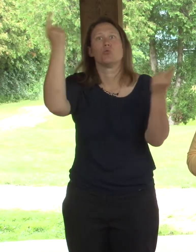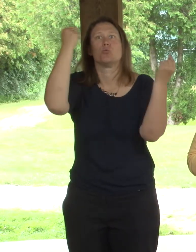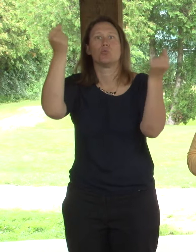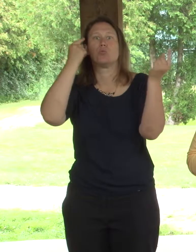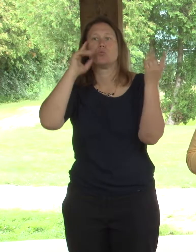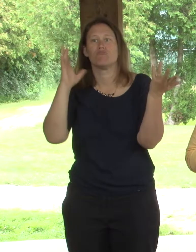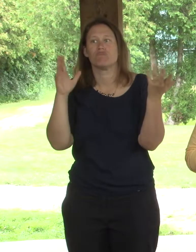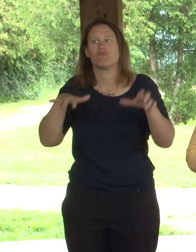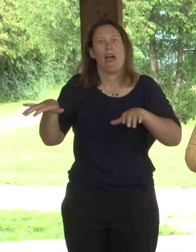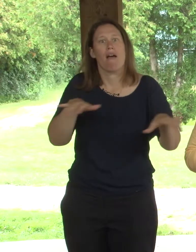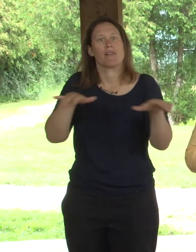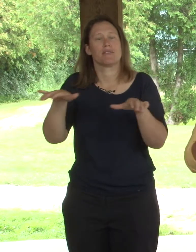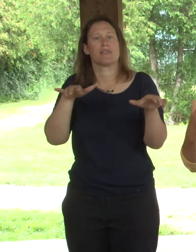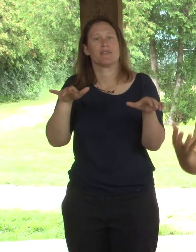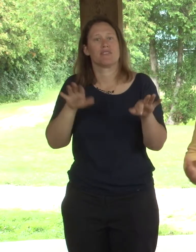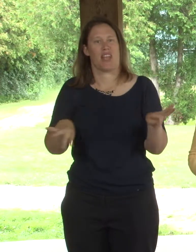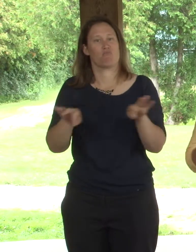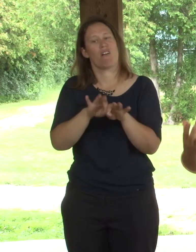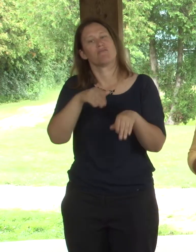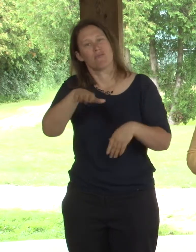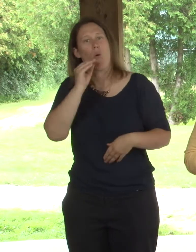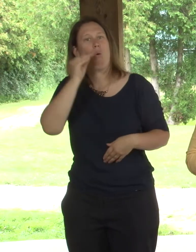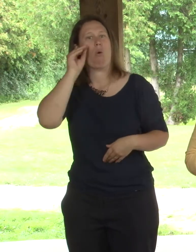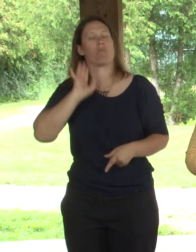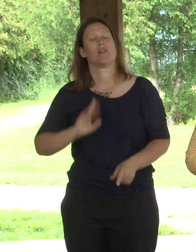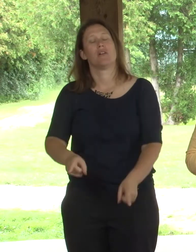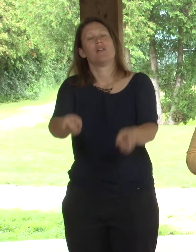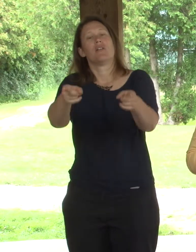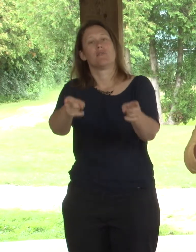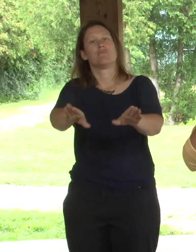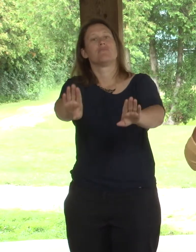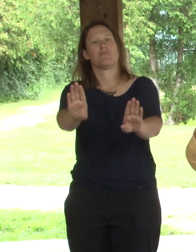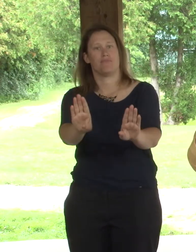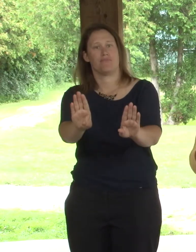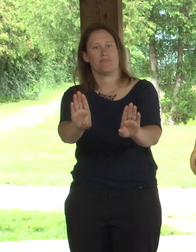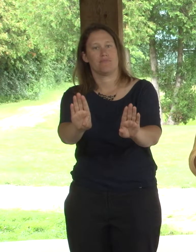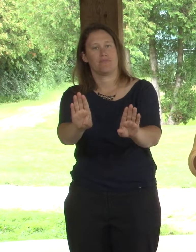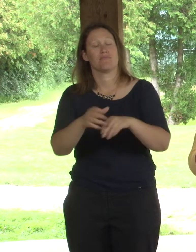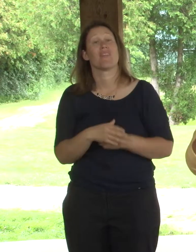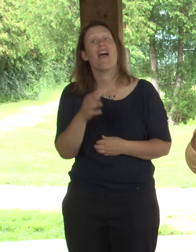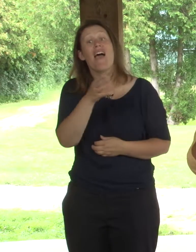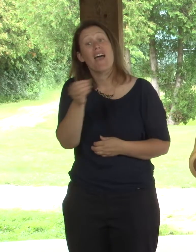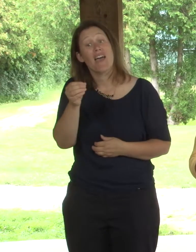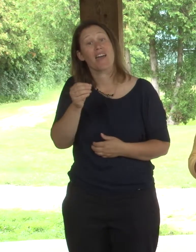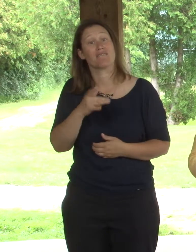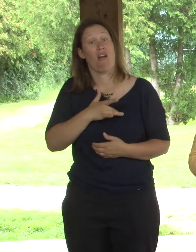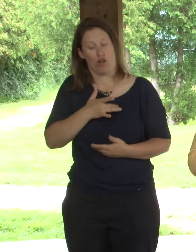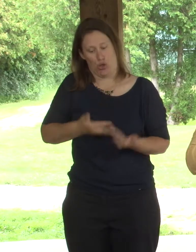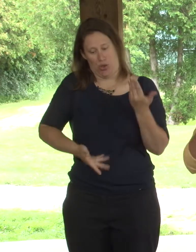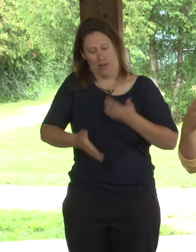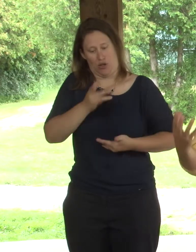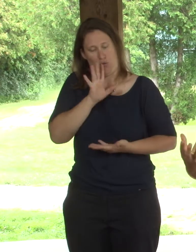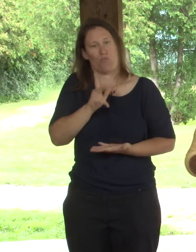your feet. It also helps improve the circulation, and it's about strong bones, healthy